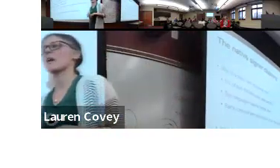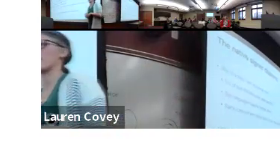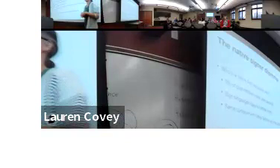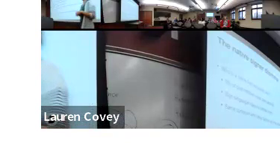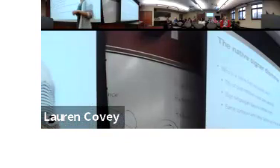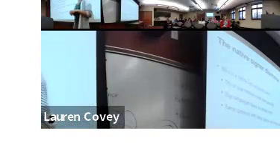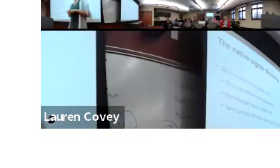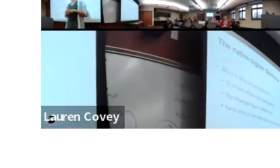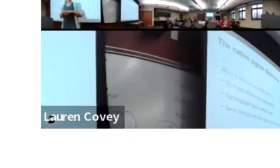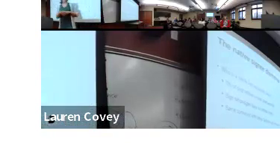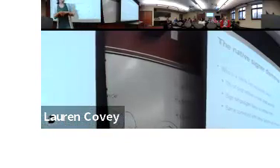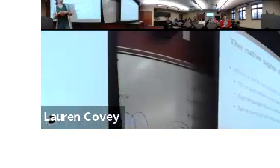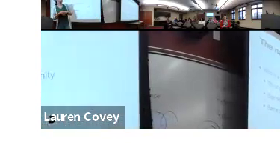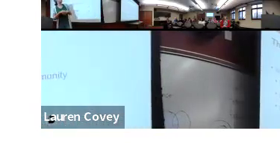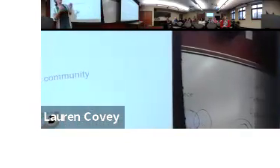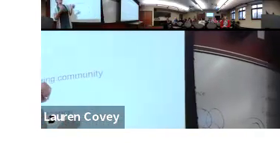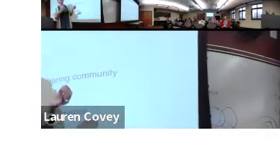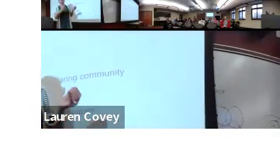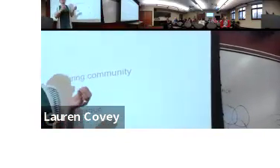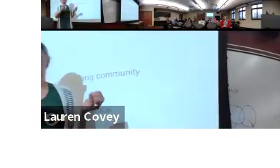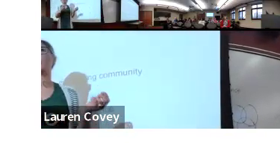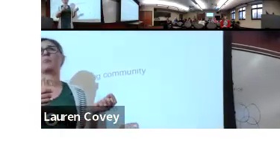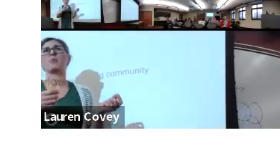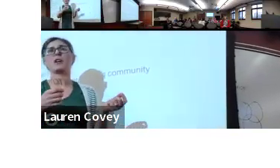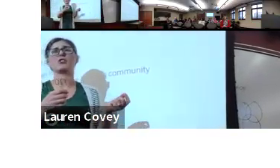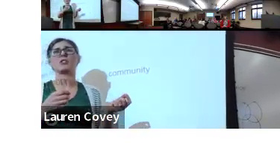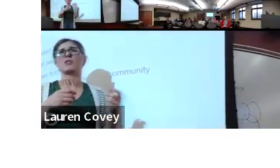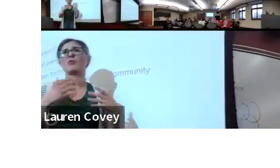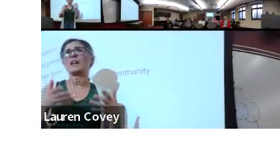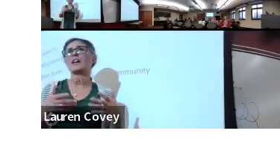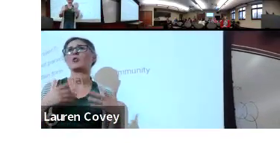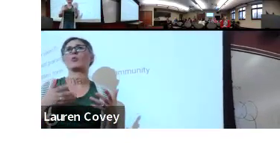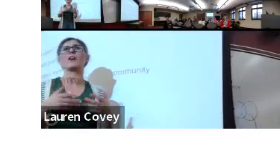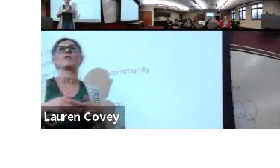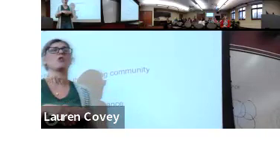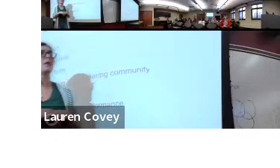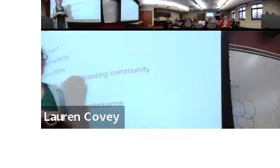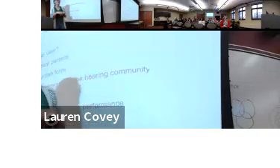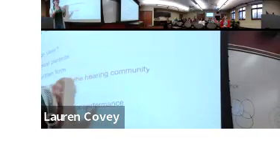really describing if we're just talking about 5% of the potential population? Is it really a